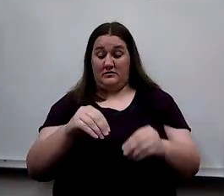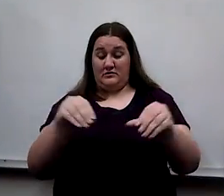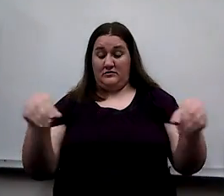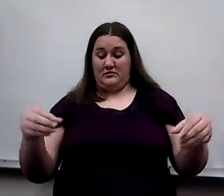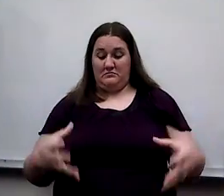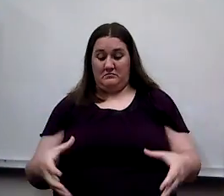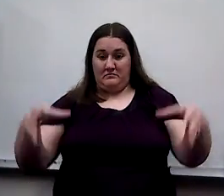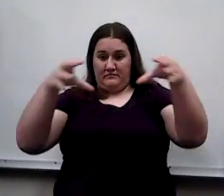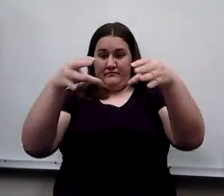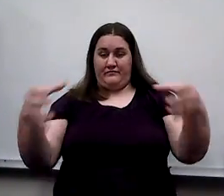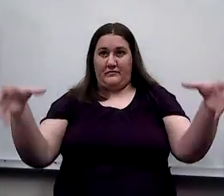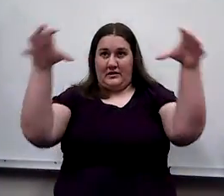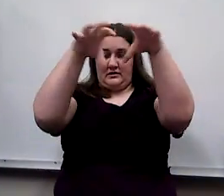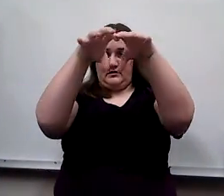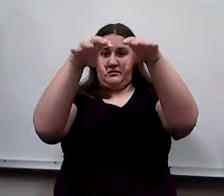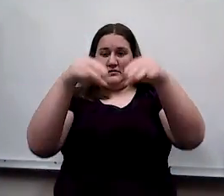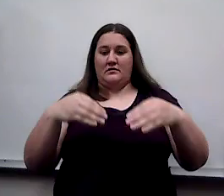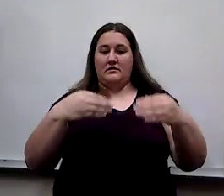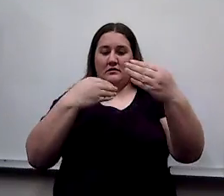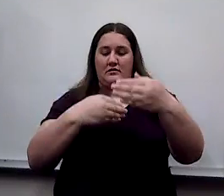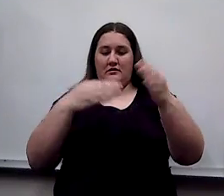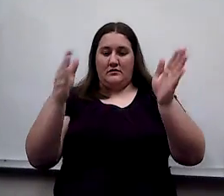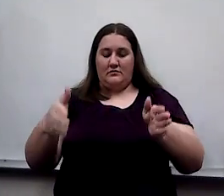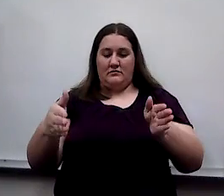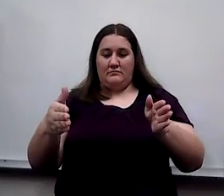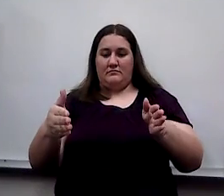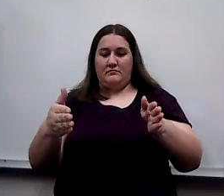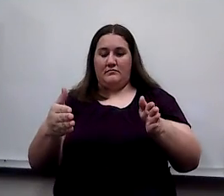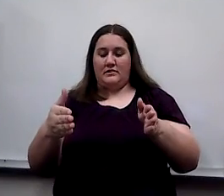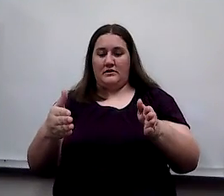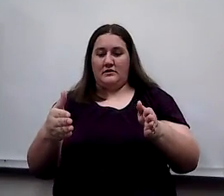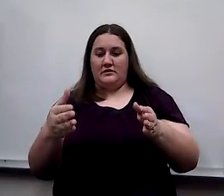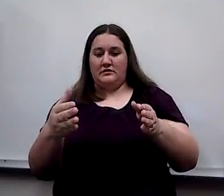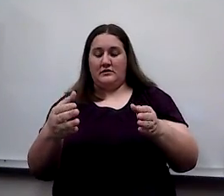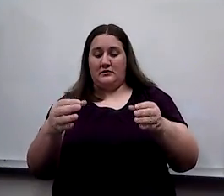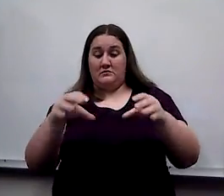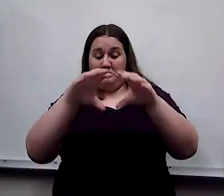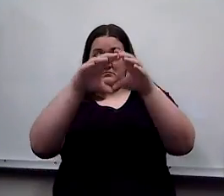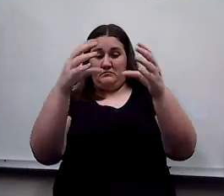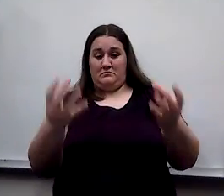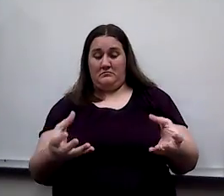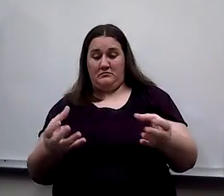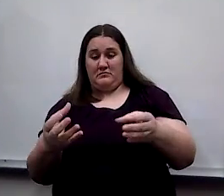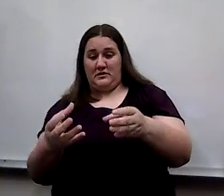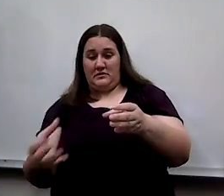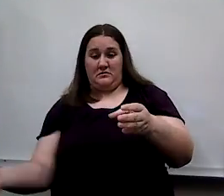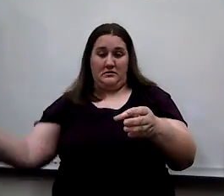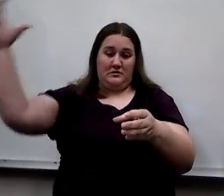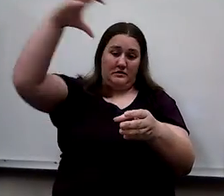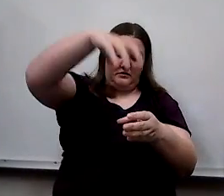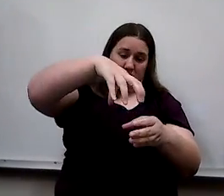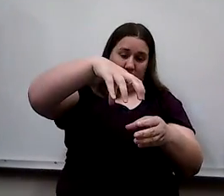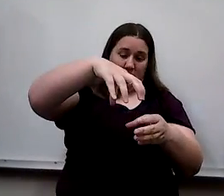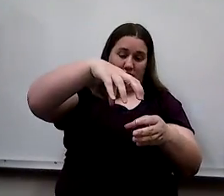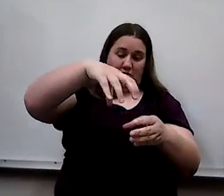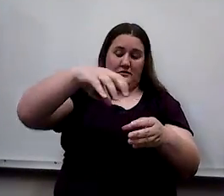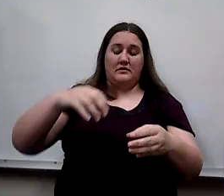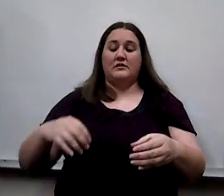styrofoam container should be placed over the plant and fastened down to prevent it from blowing away. The container